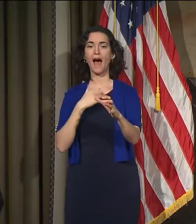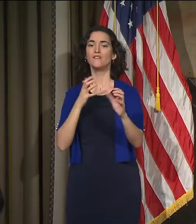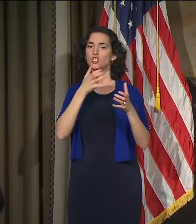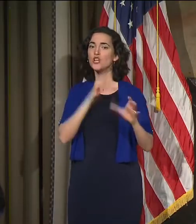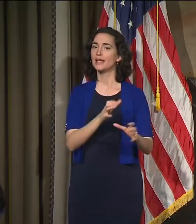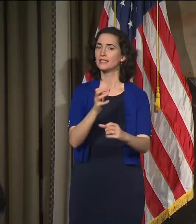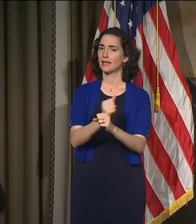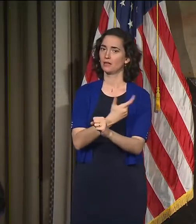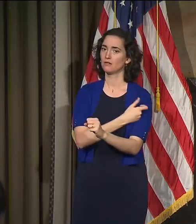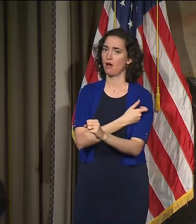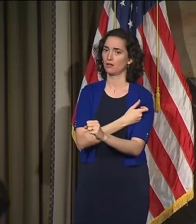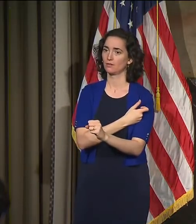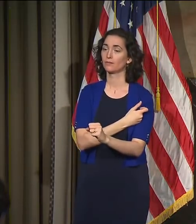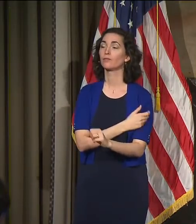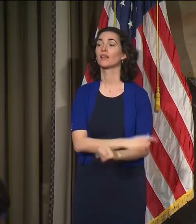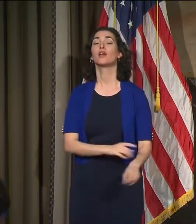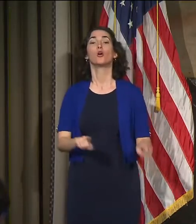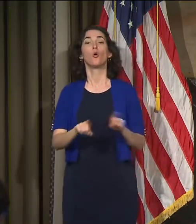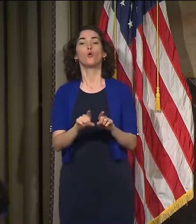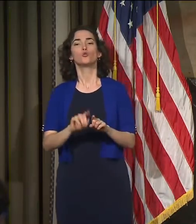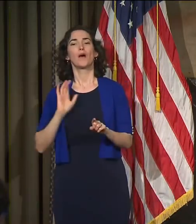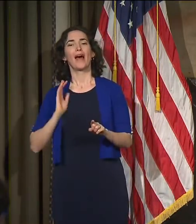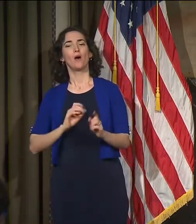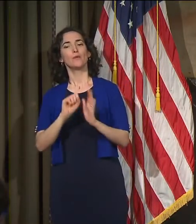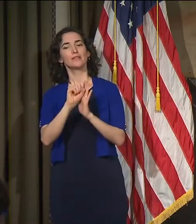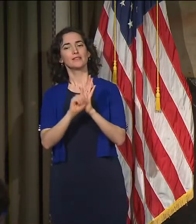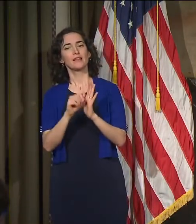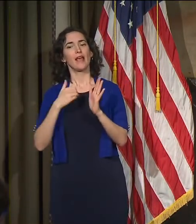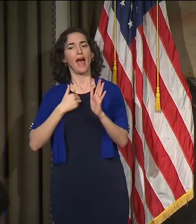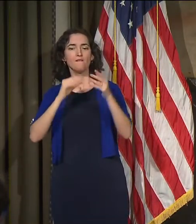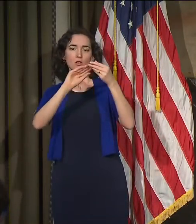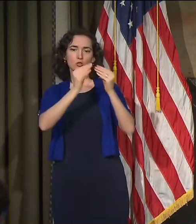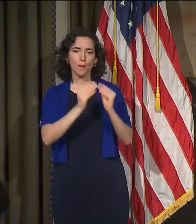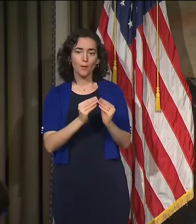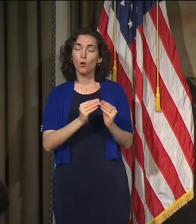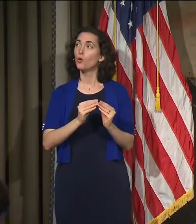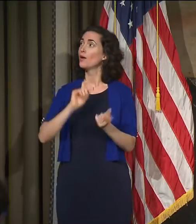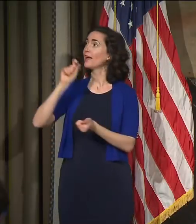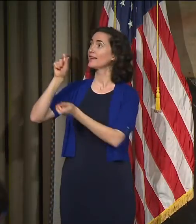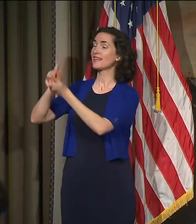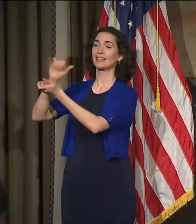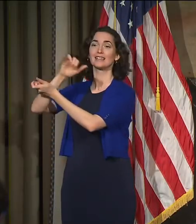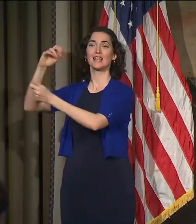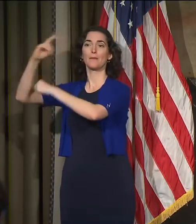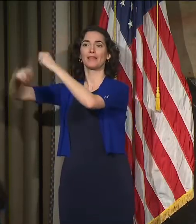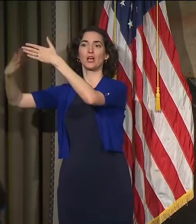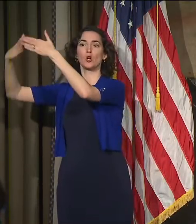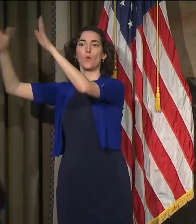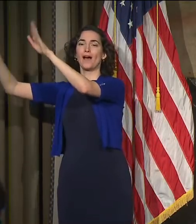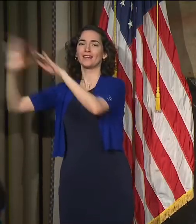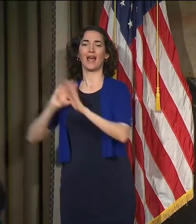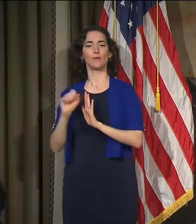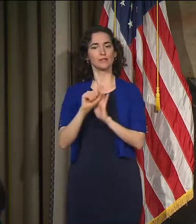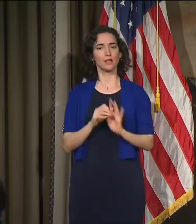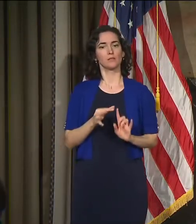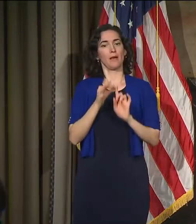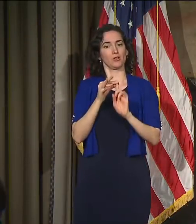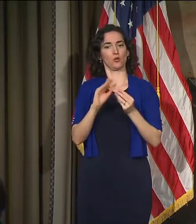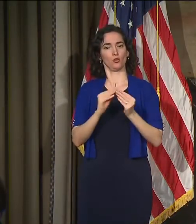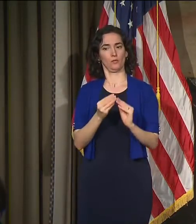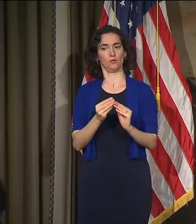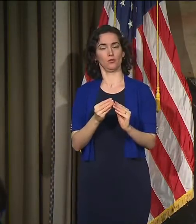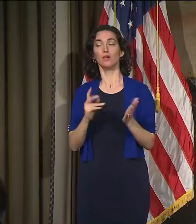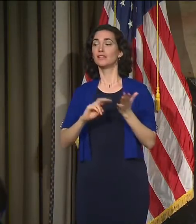take into consideration state-specific data that may not be exactly the same as it is at the national level. So who is it